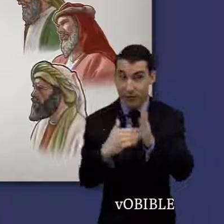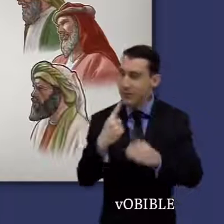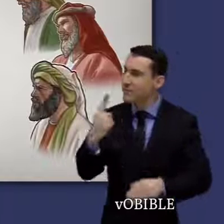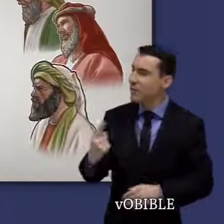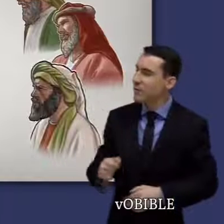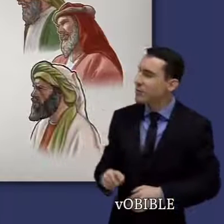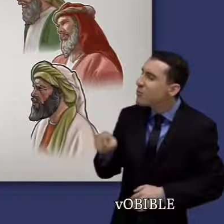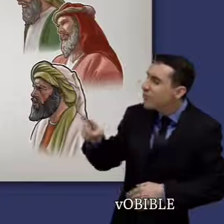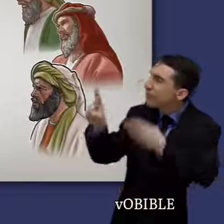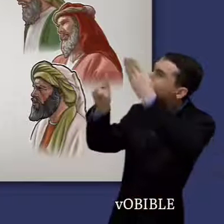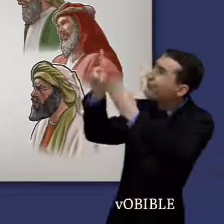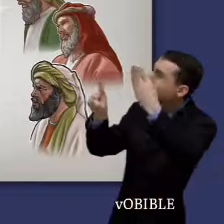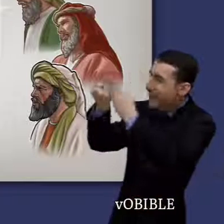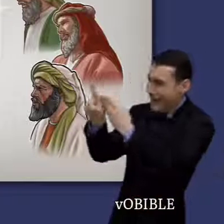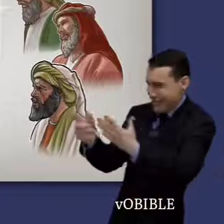and Zophar.